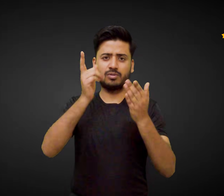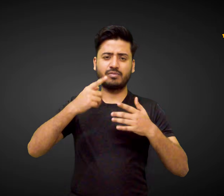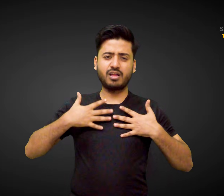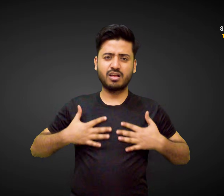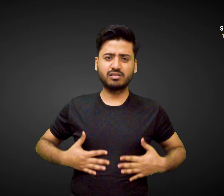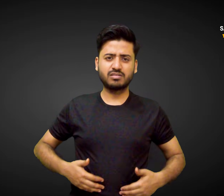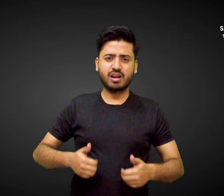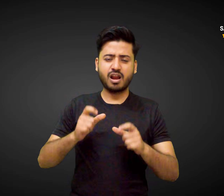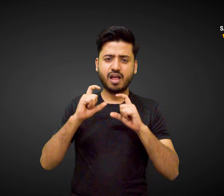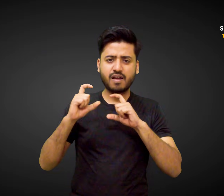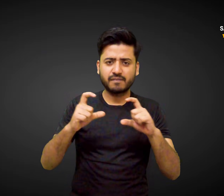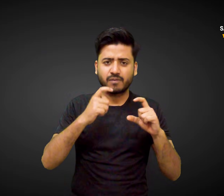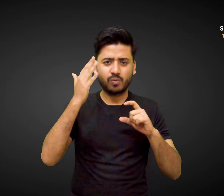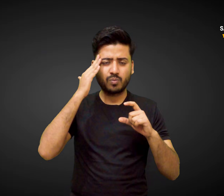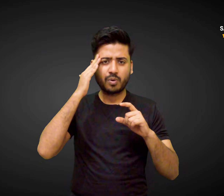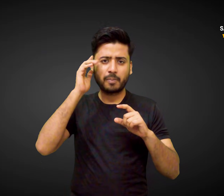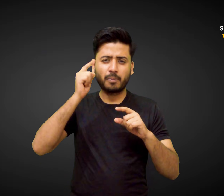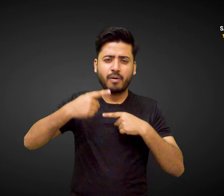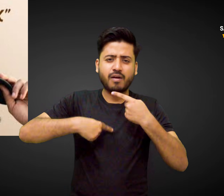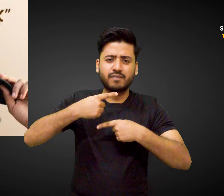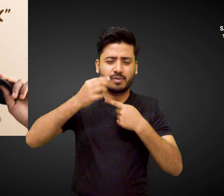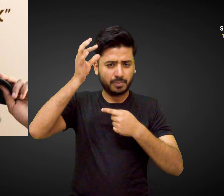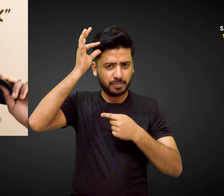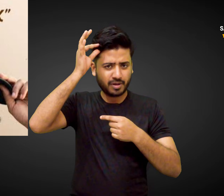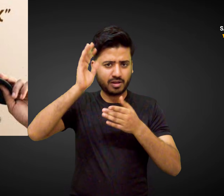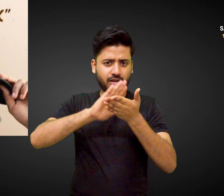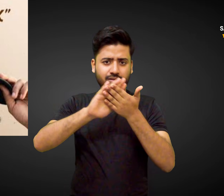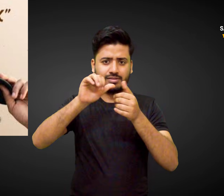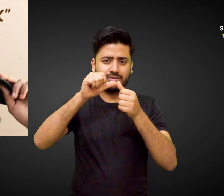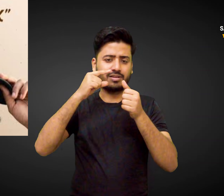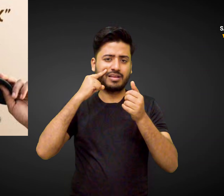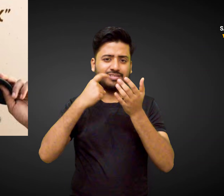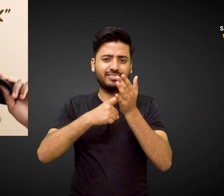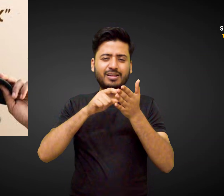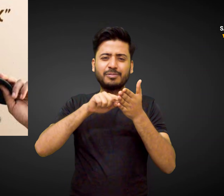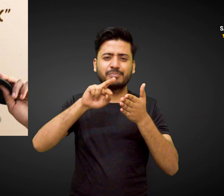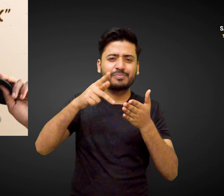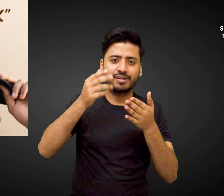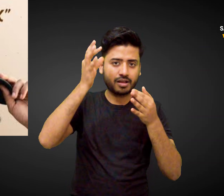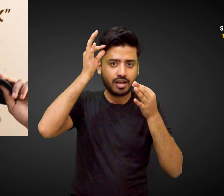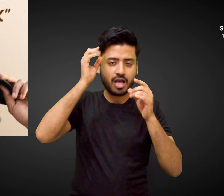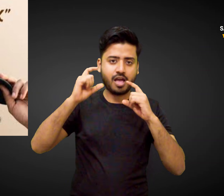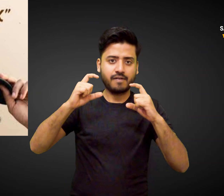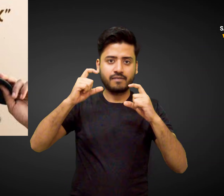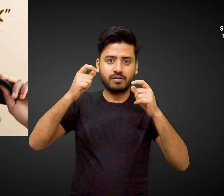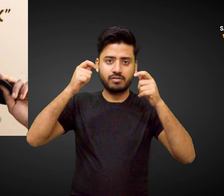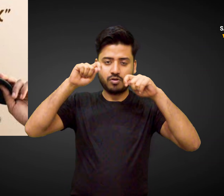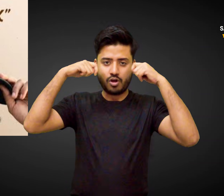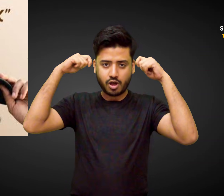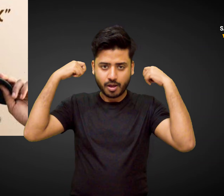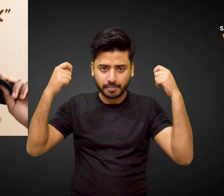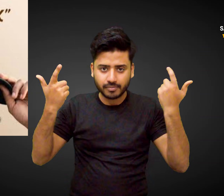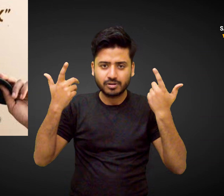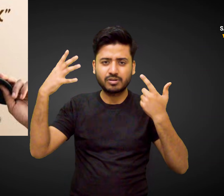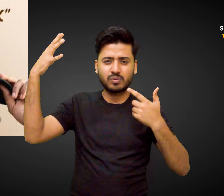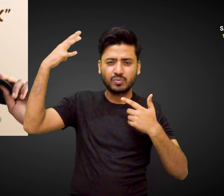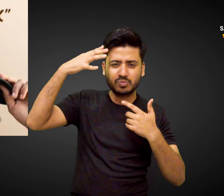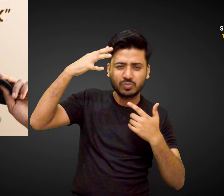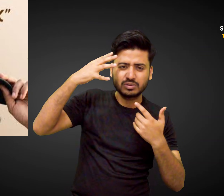you're putting together a solid guide on hair health. Wearing a cap daily can definitely be a double-edged sword. To help flesh out your points,